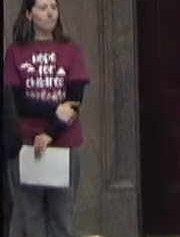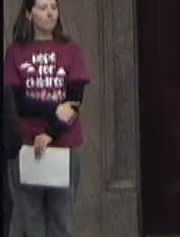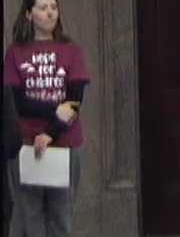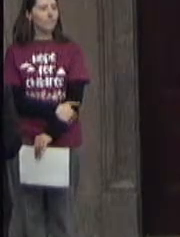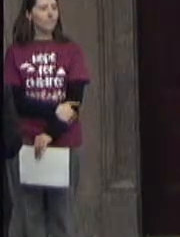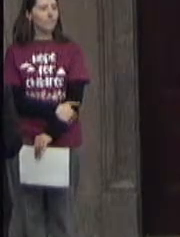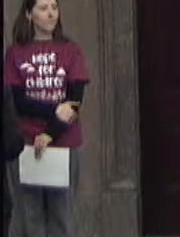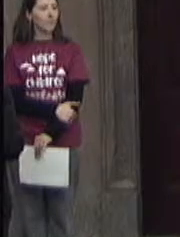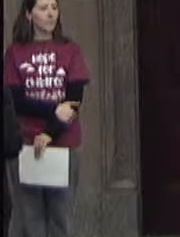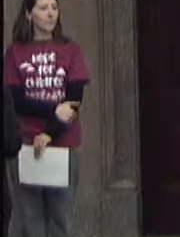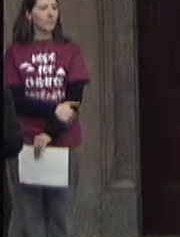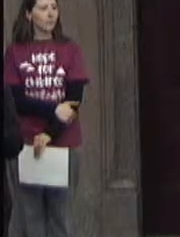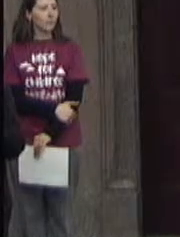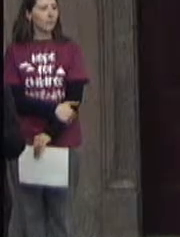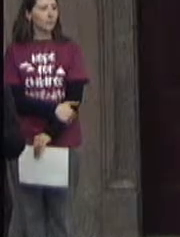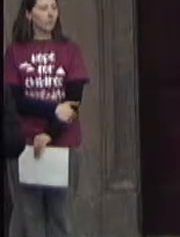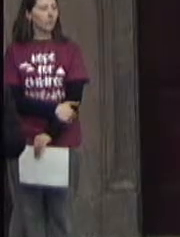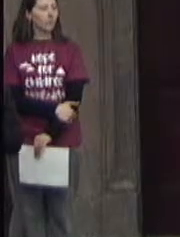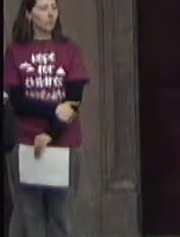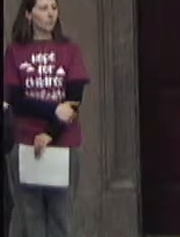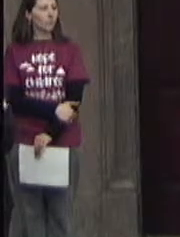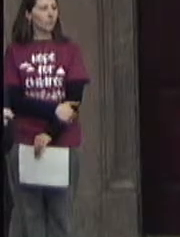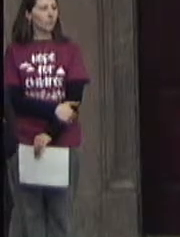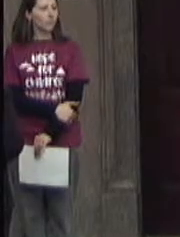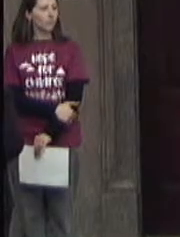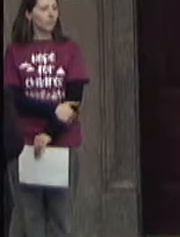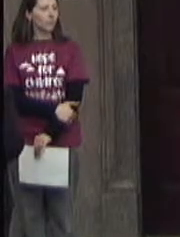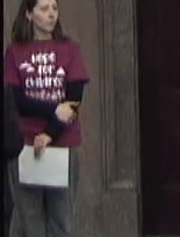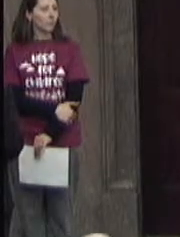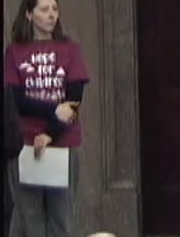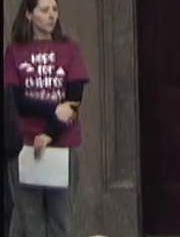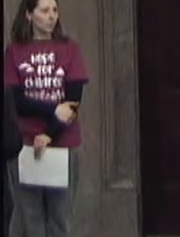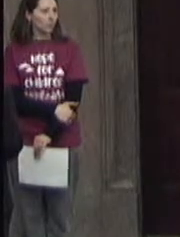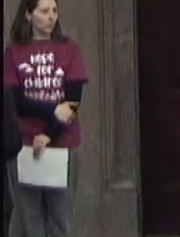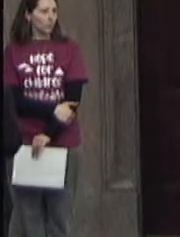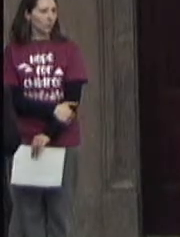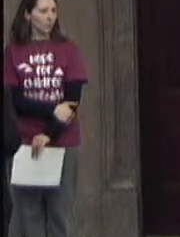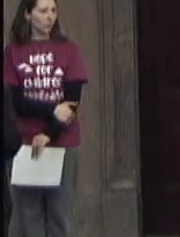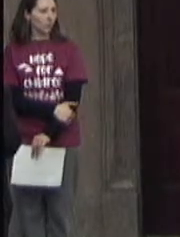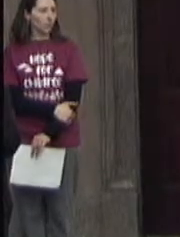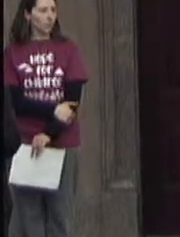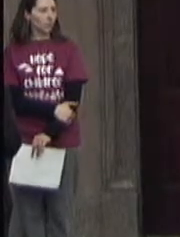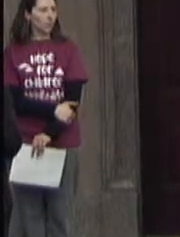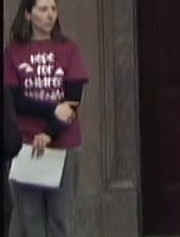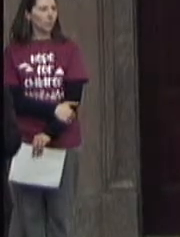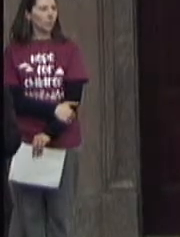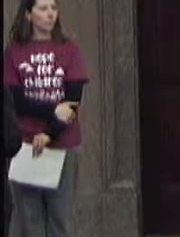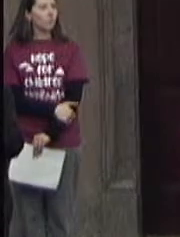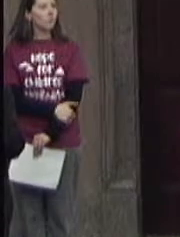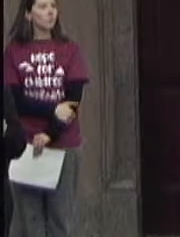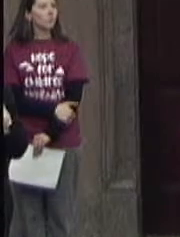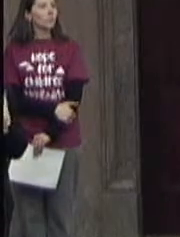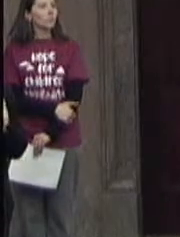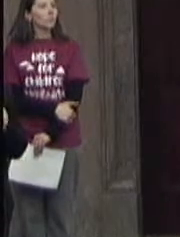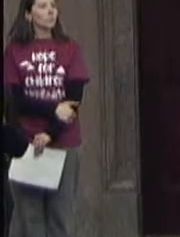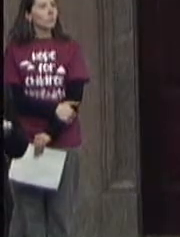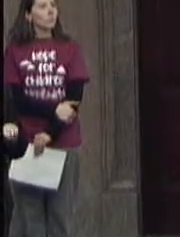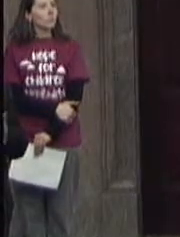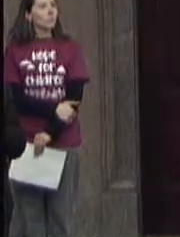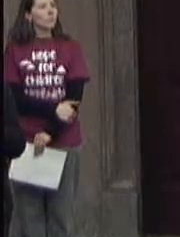therapy students in the classroom and clinically. And of course, that includes coursework related to working with young children and families.